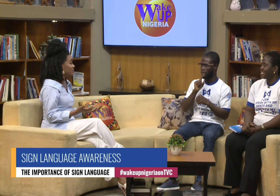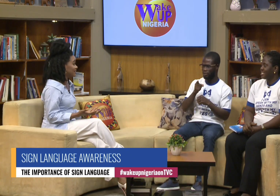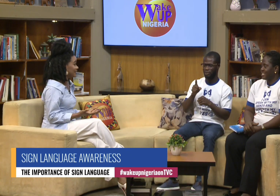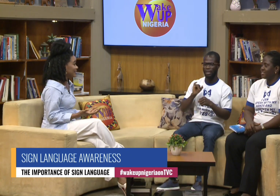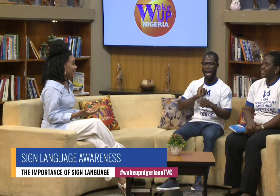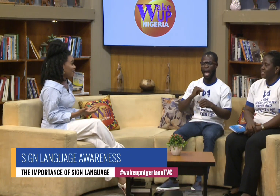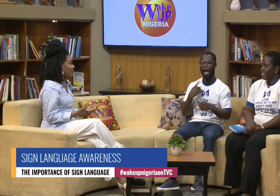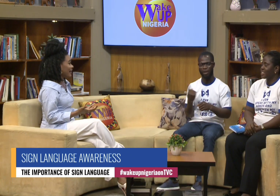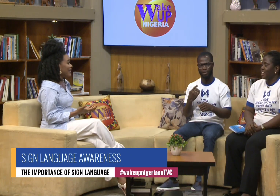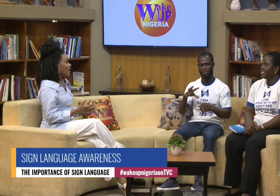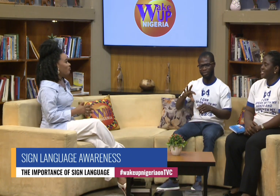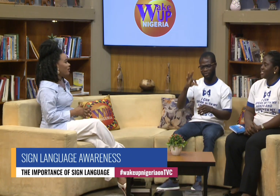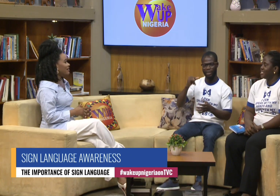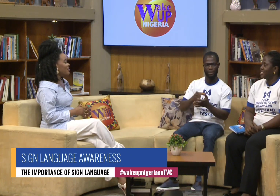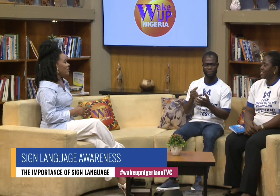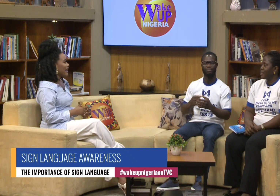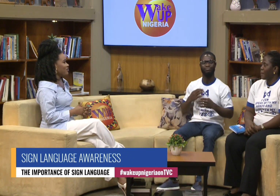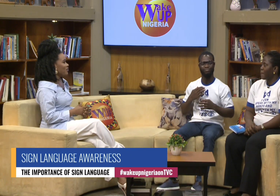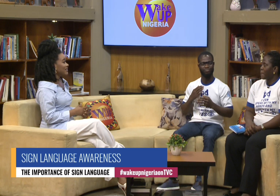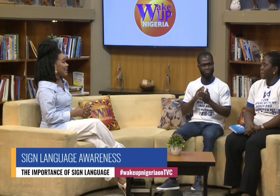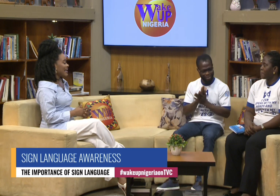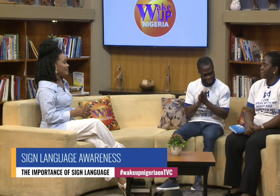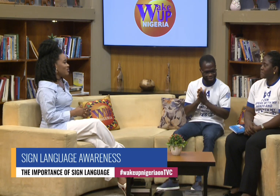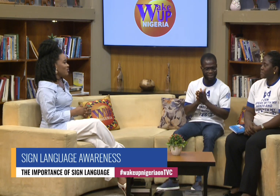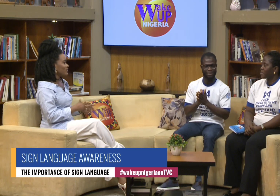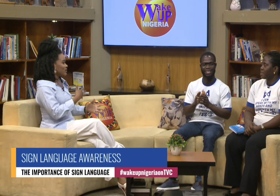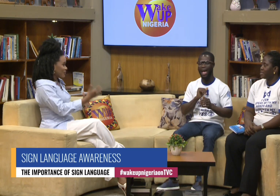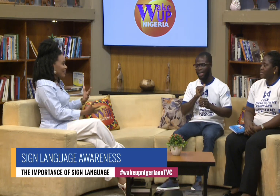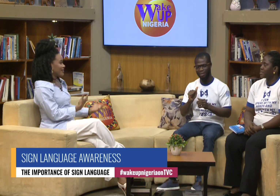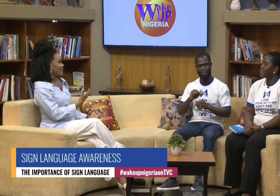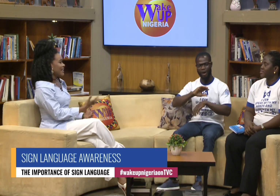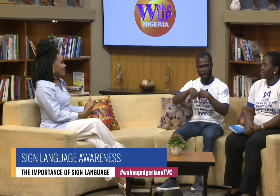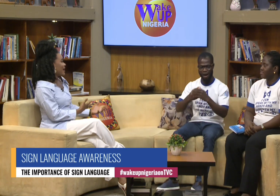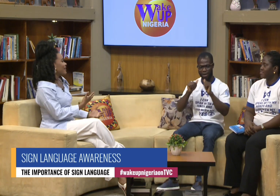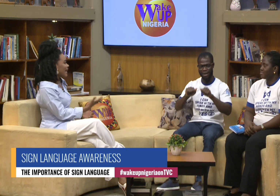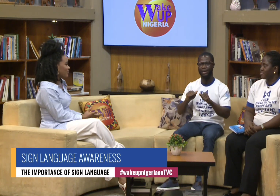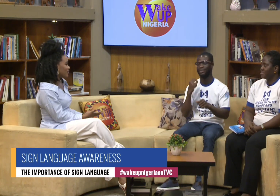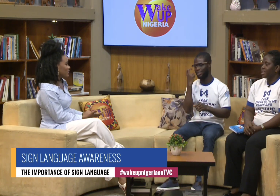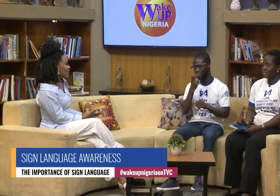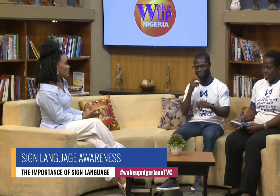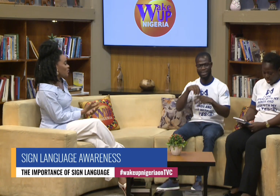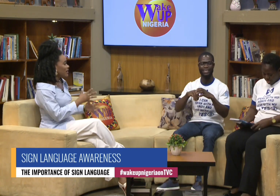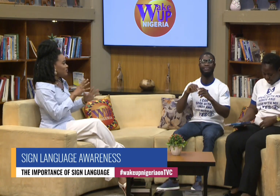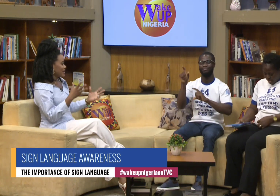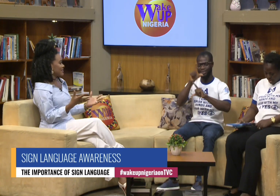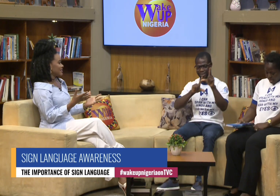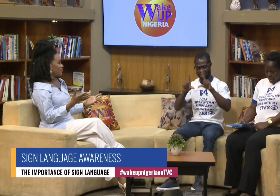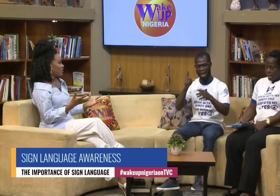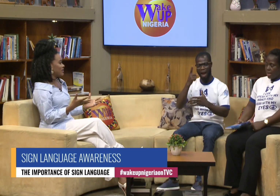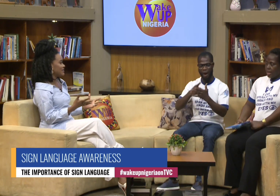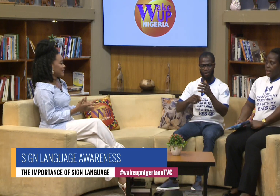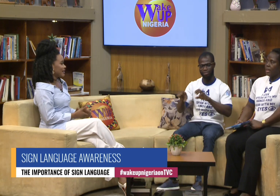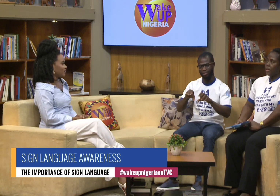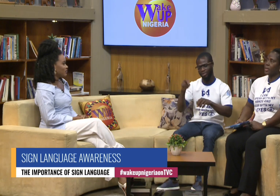it interesting, right? But not everyone can, speak in that language. Yes. So what are the basics